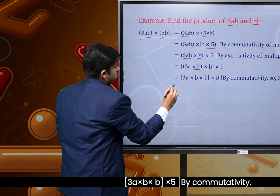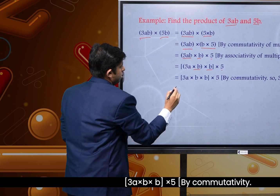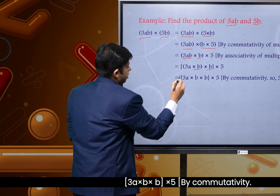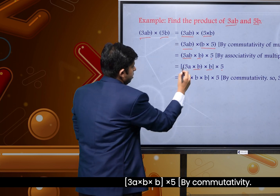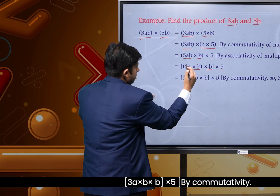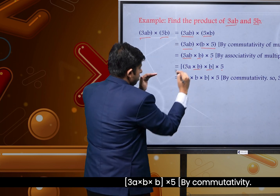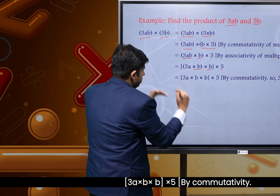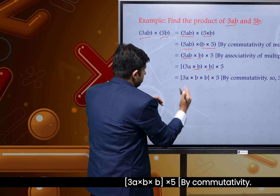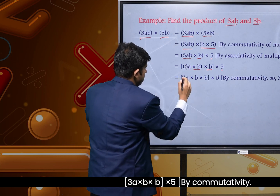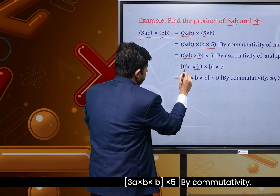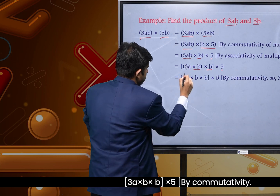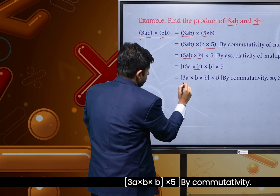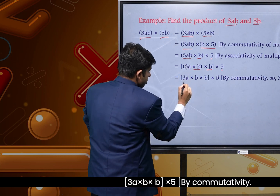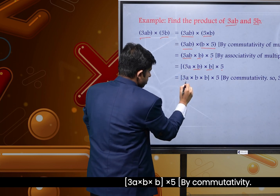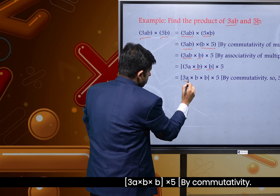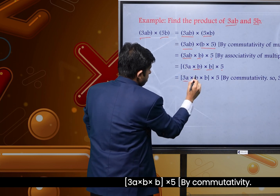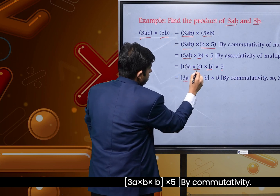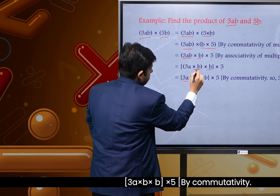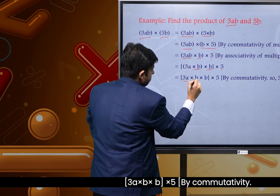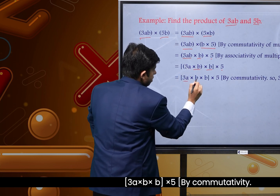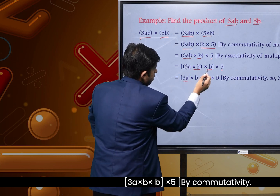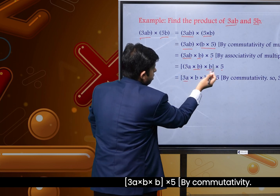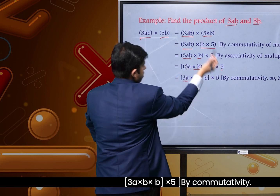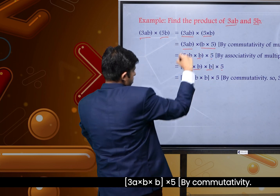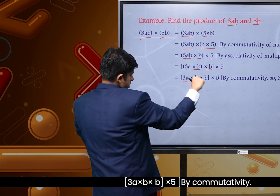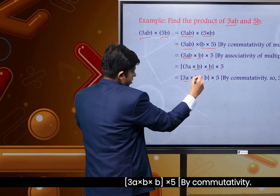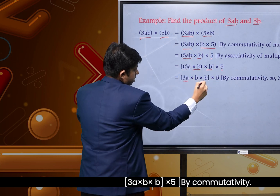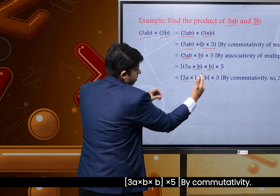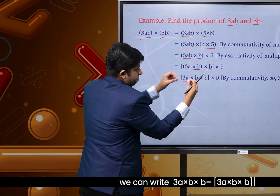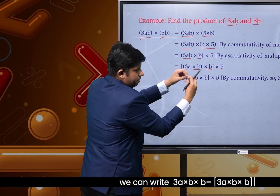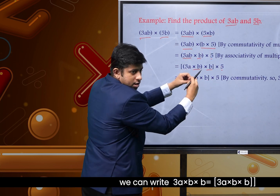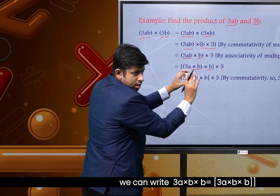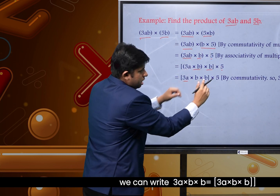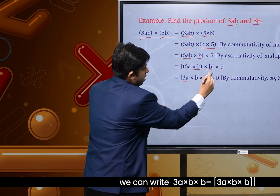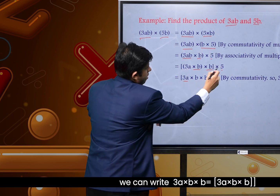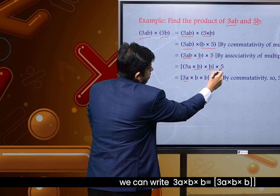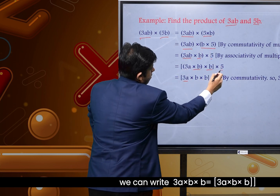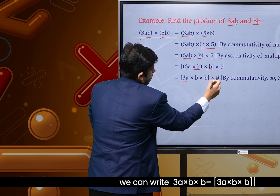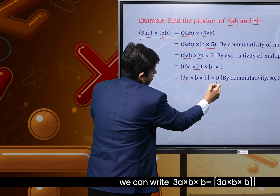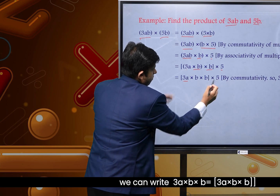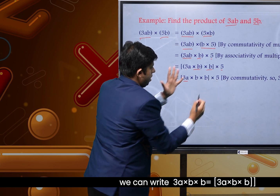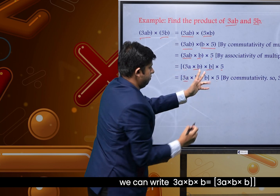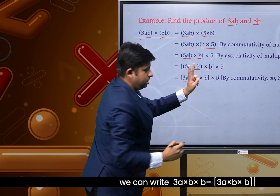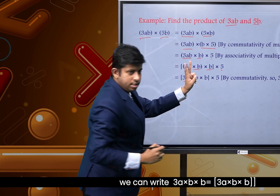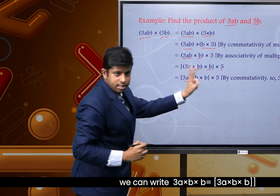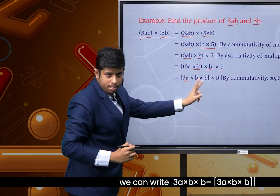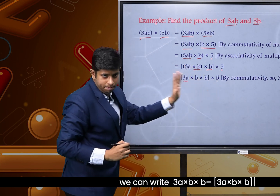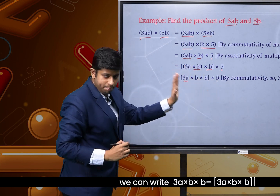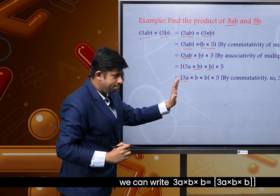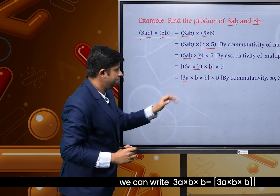3a into b into 5. By commutativity, we can write 3a into b as 3a into b